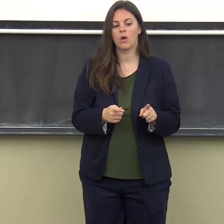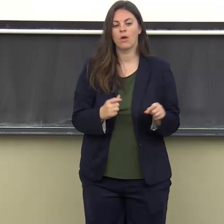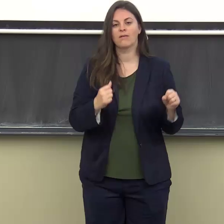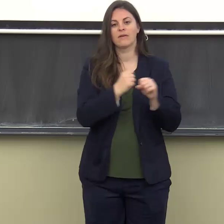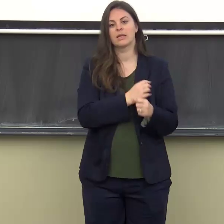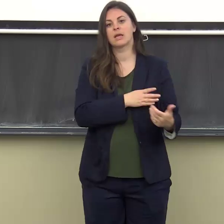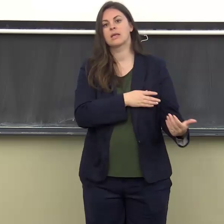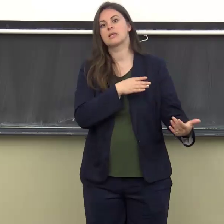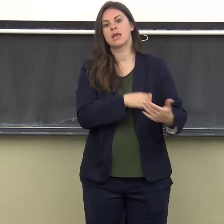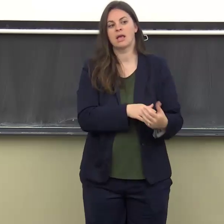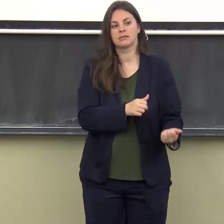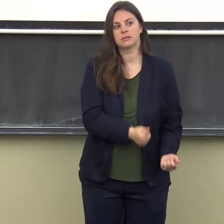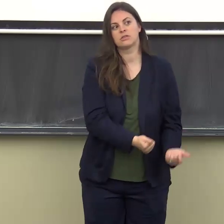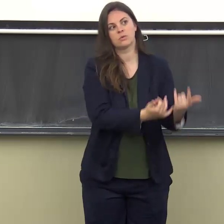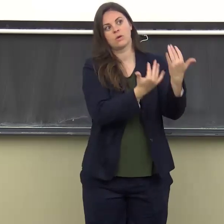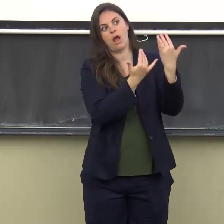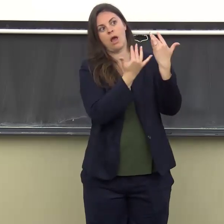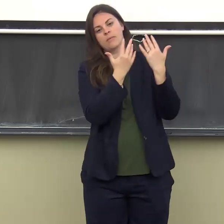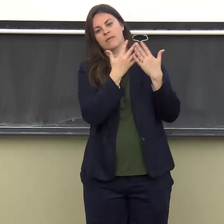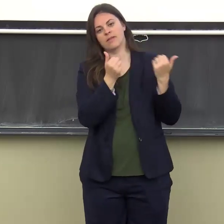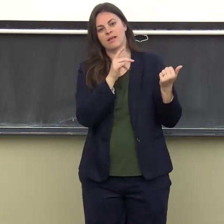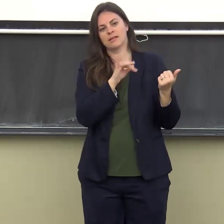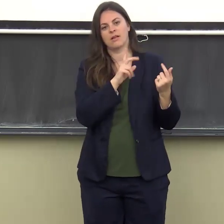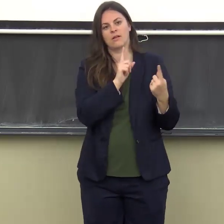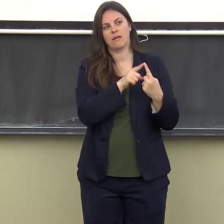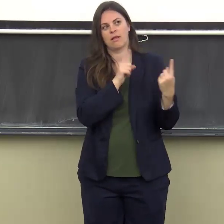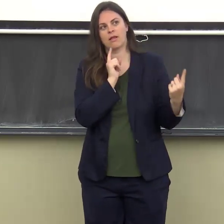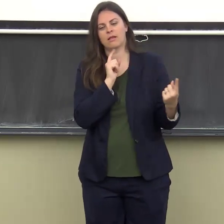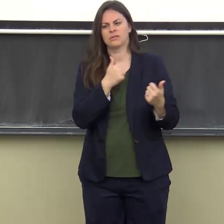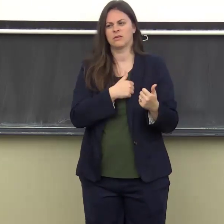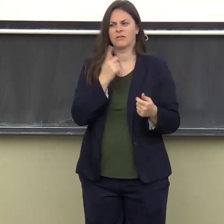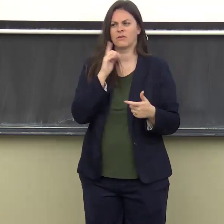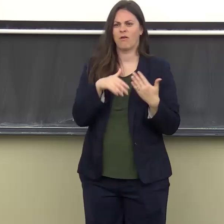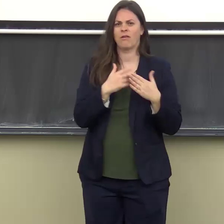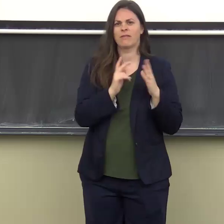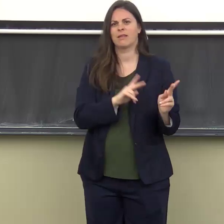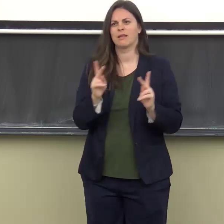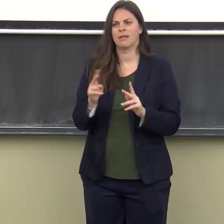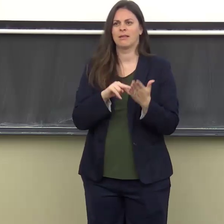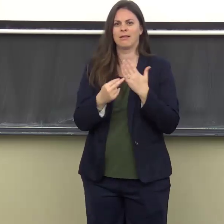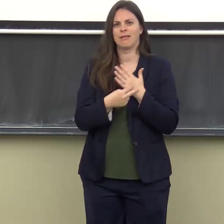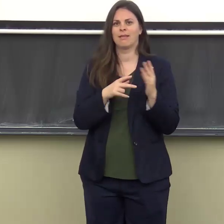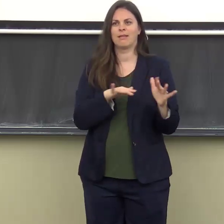against a tsunami of things that are going in the opposite direction? Sorry for all the analogies.